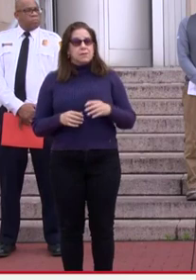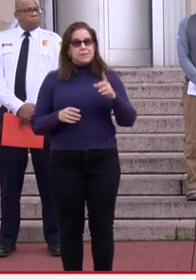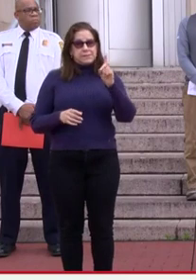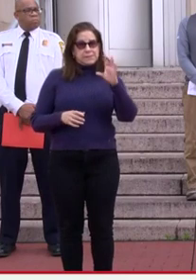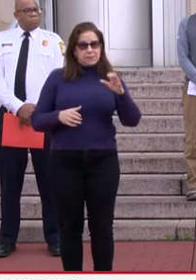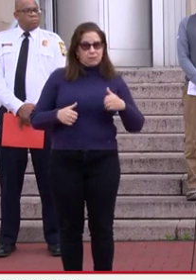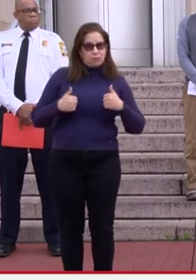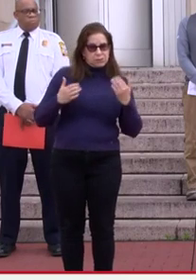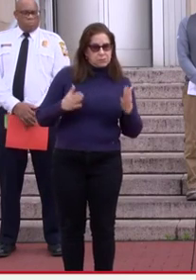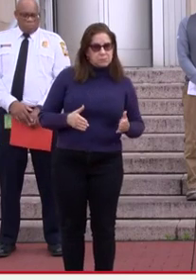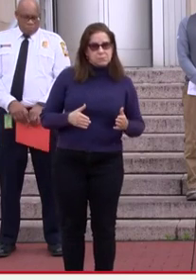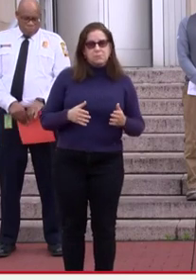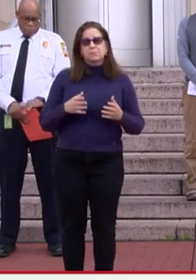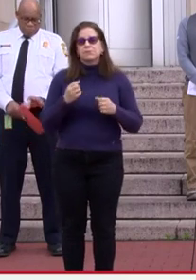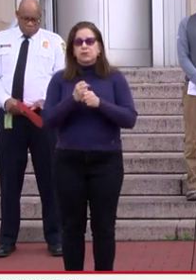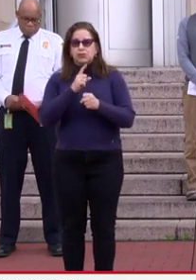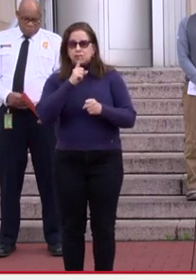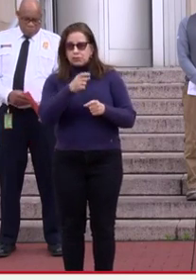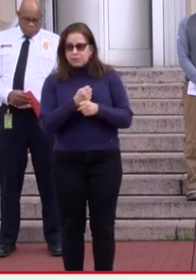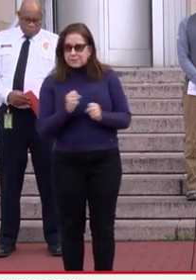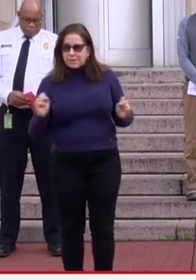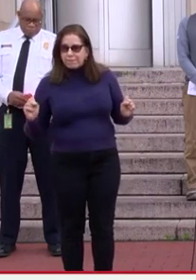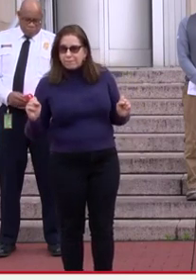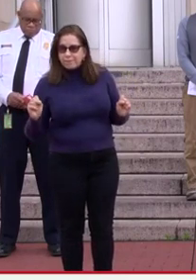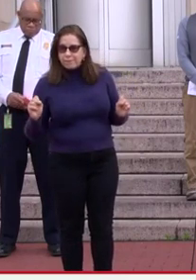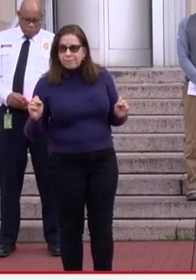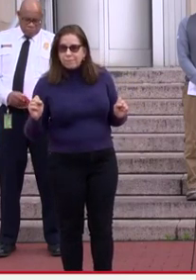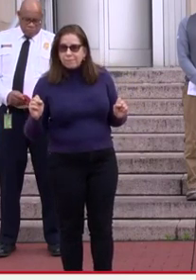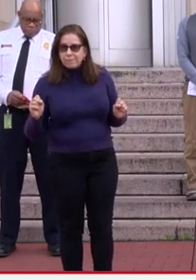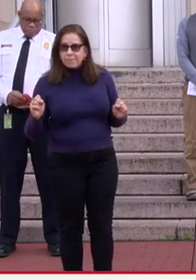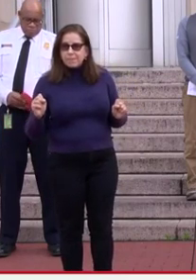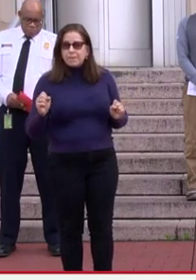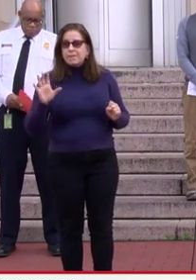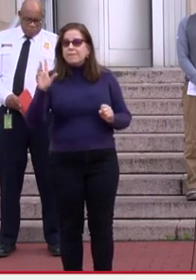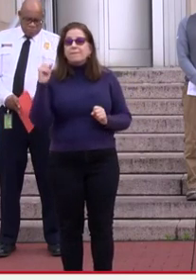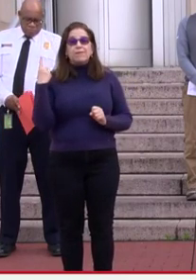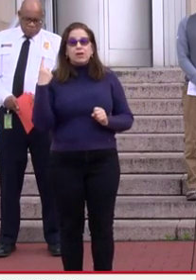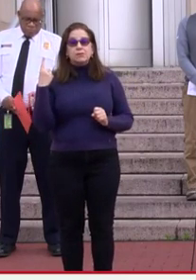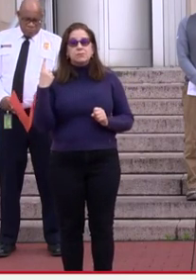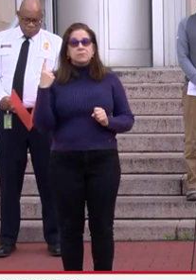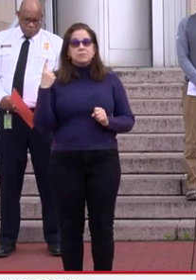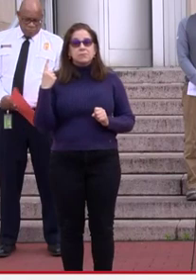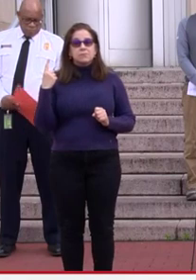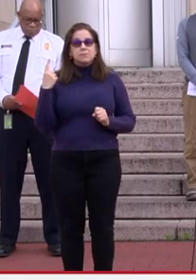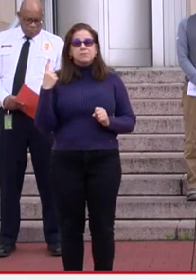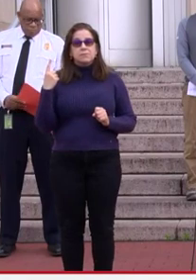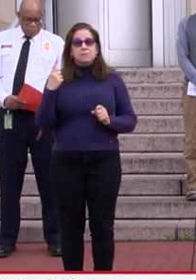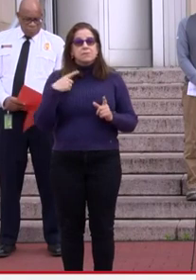To accomplish this, we must first ensure that our first responders are properly equipped and have